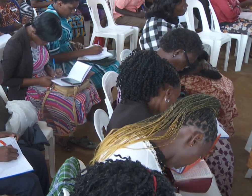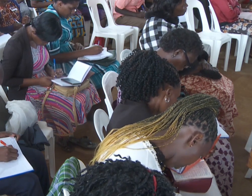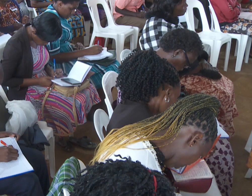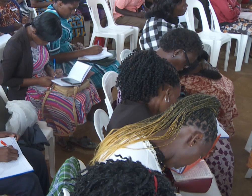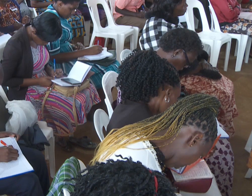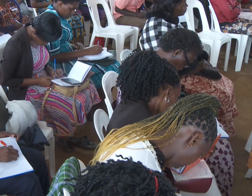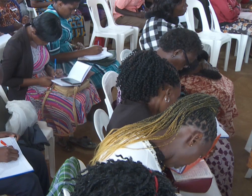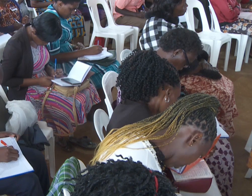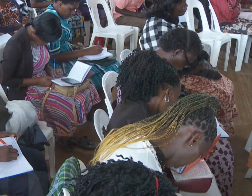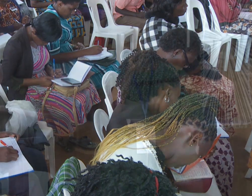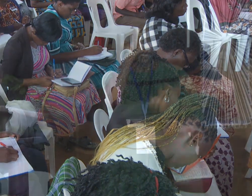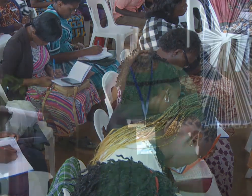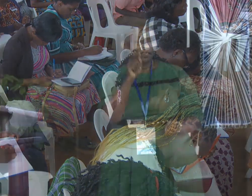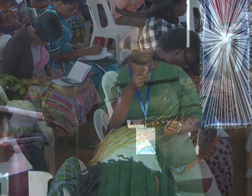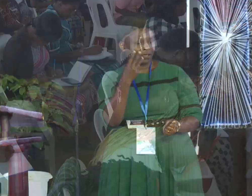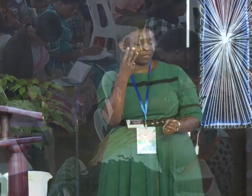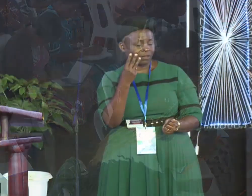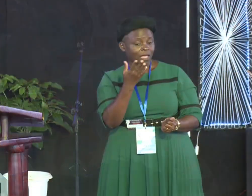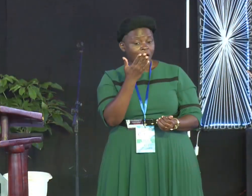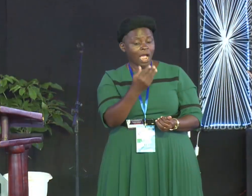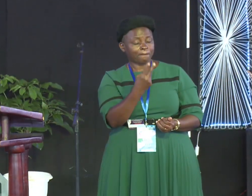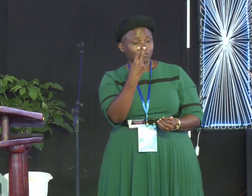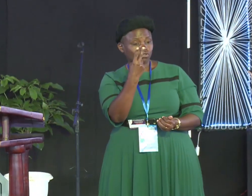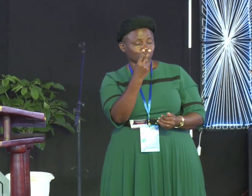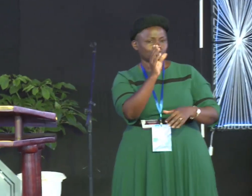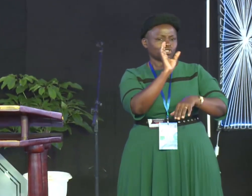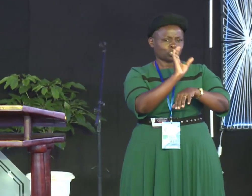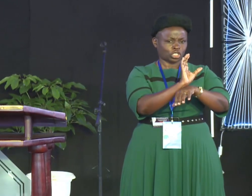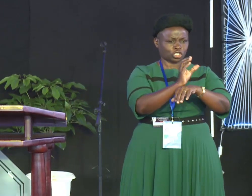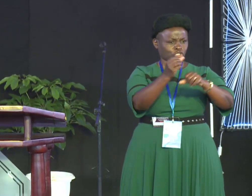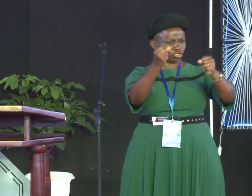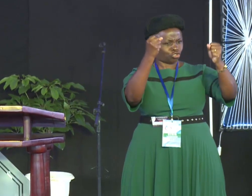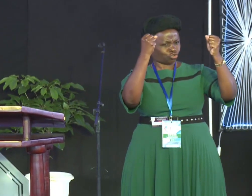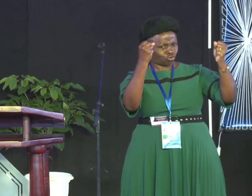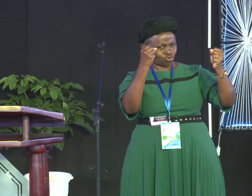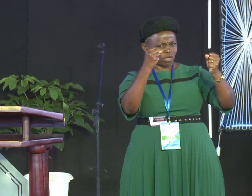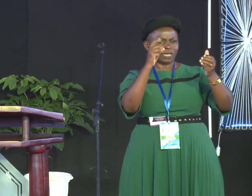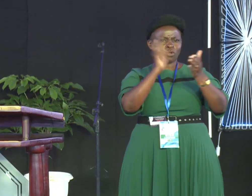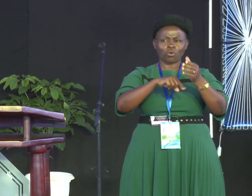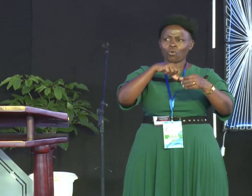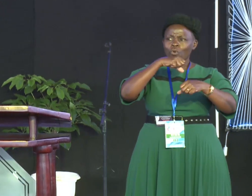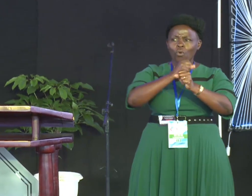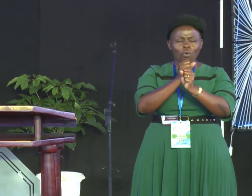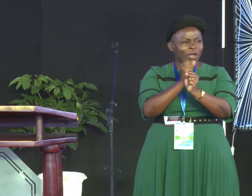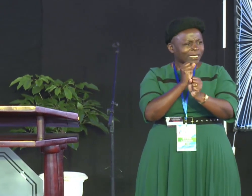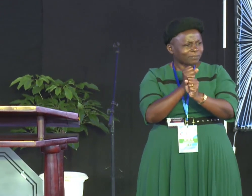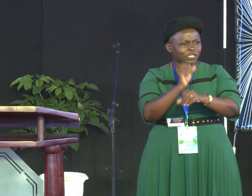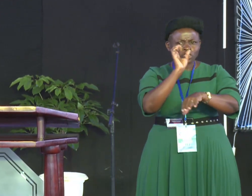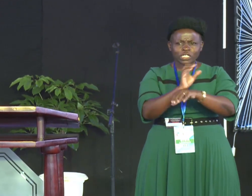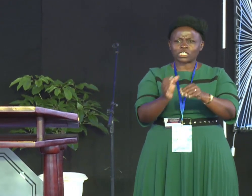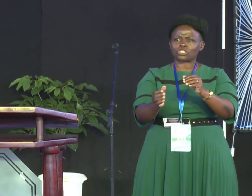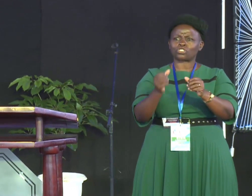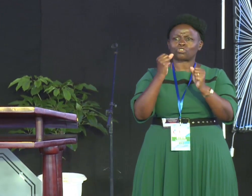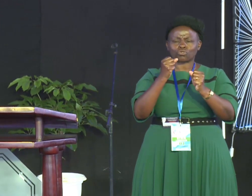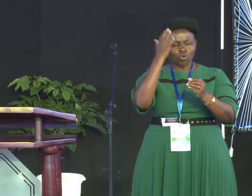in chapter 2 and 3 of Revelation. Ojja kusangawo ekkanisa bbiri ezaali ez'amaanyi era ekyazifula ez'amaanyi kwali kuyigganyizibwa. You will find